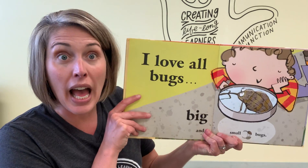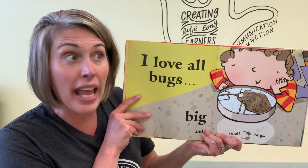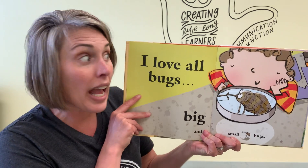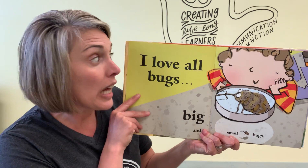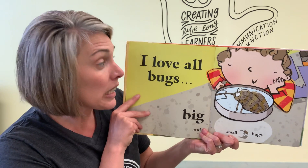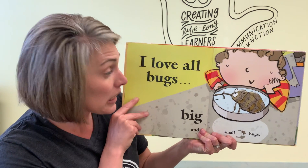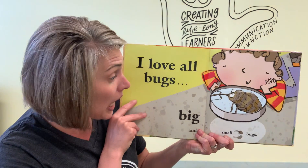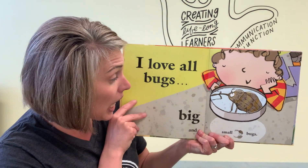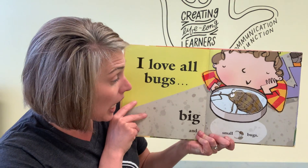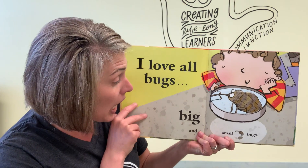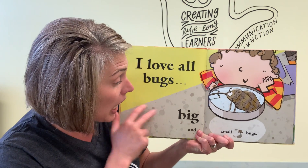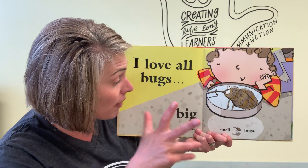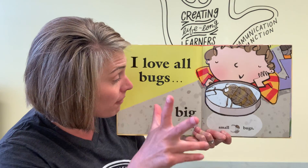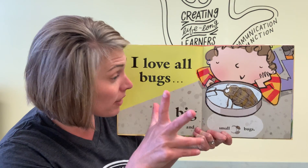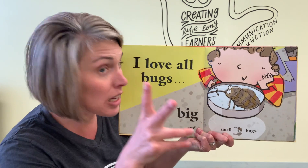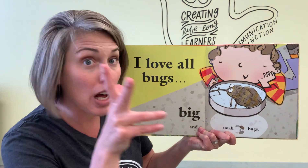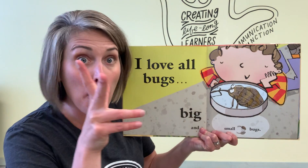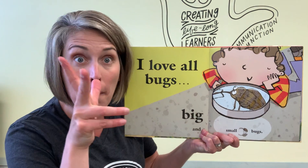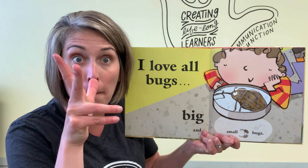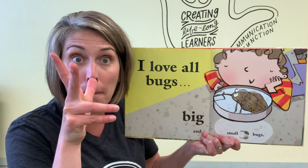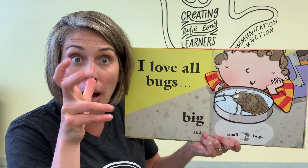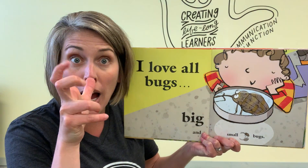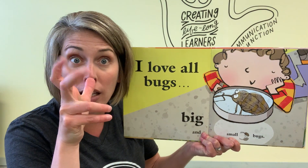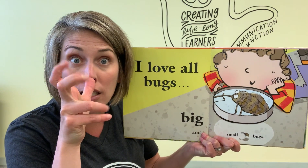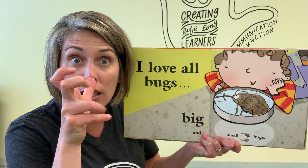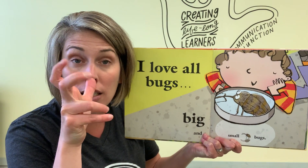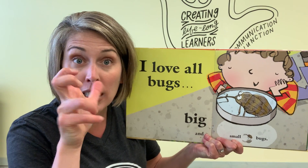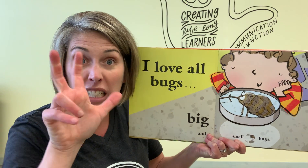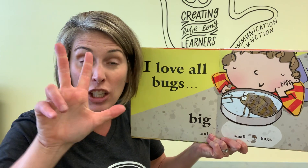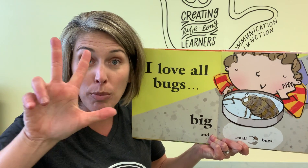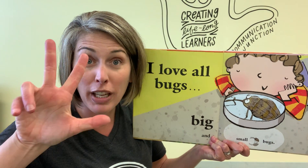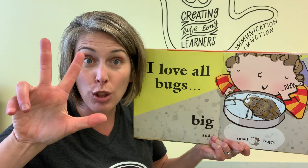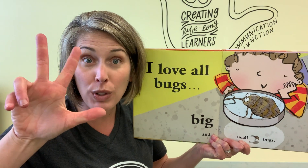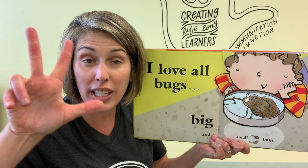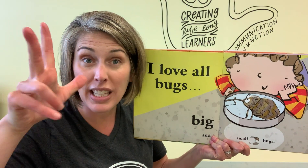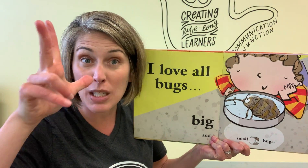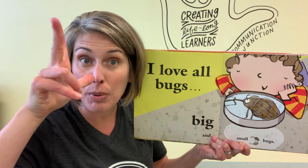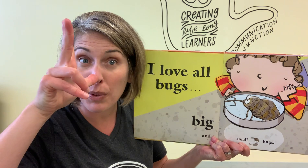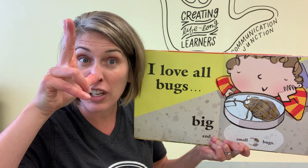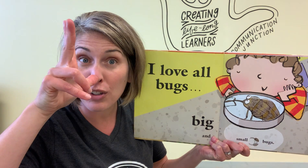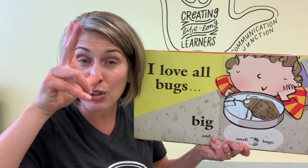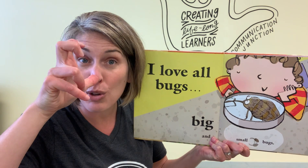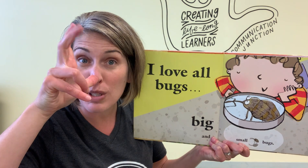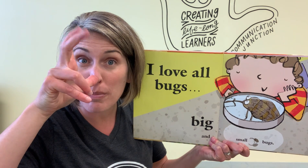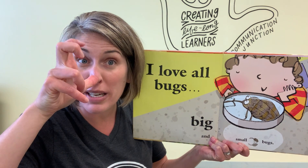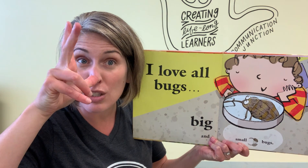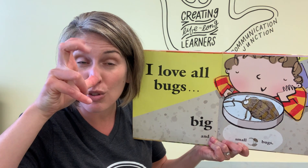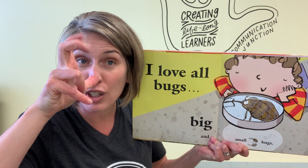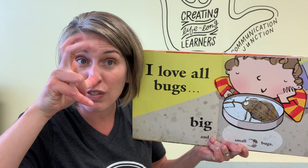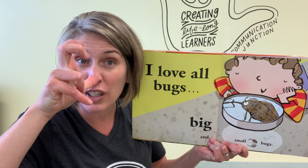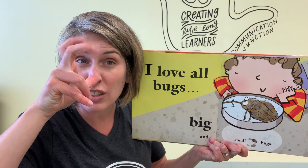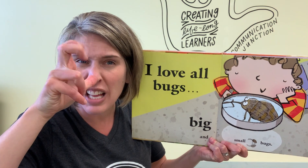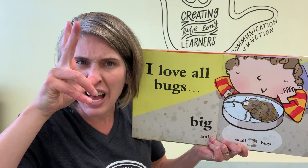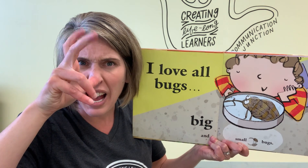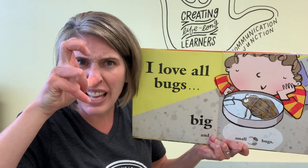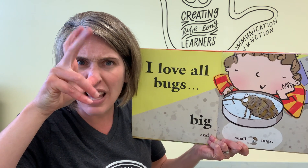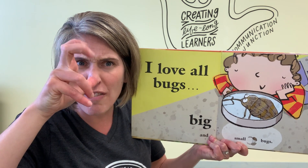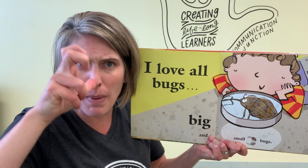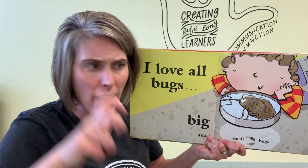I love bugs. Can you make a 3 like this and put it right here on your nose and bend and straighten your fingers? I love